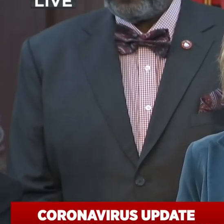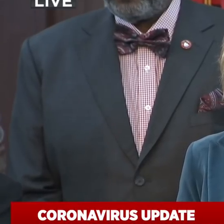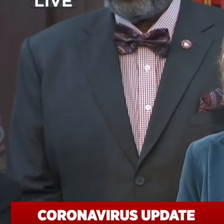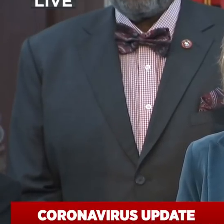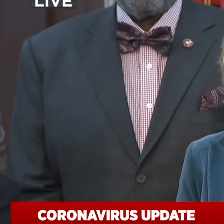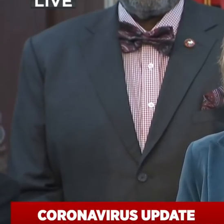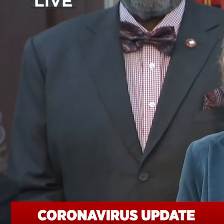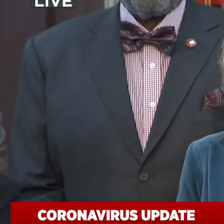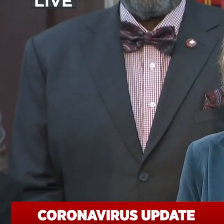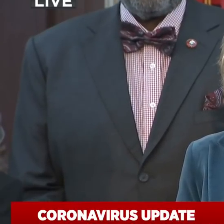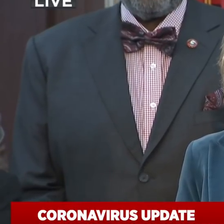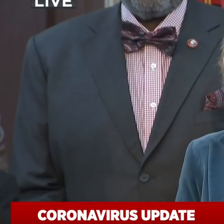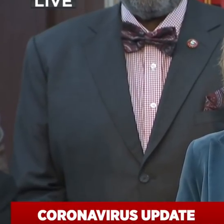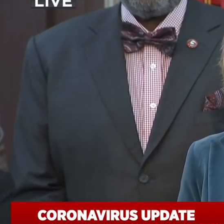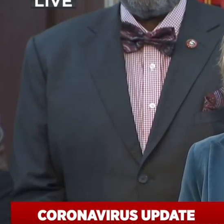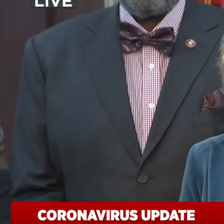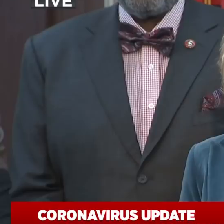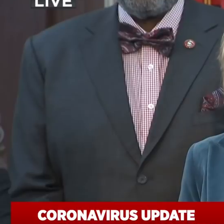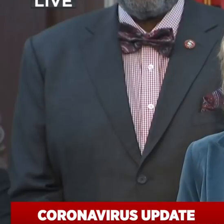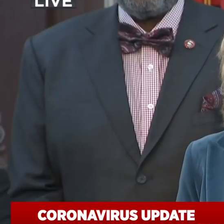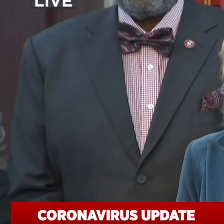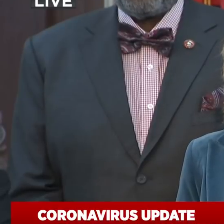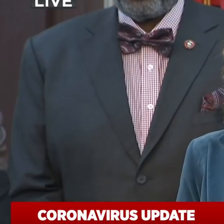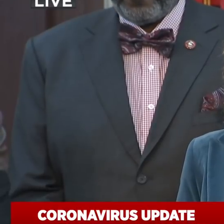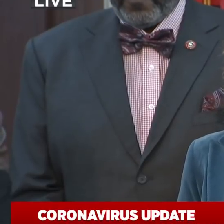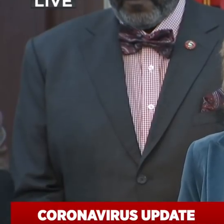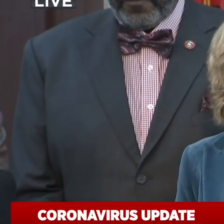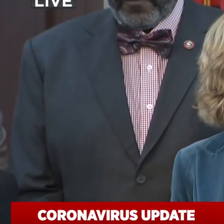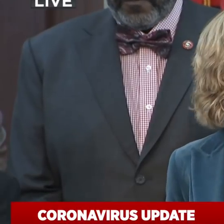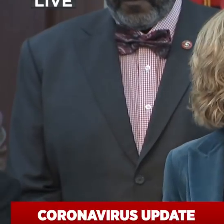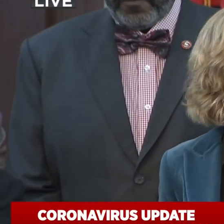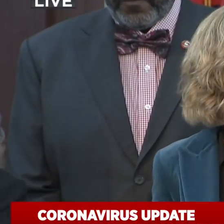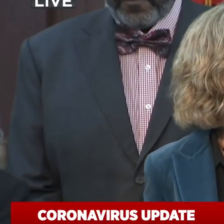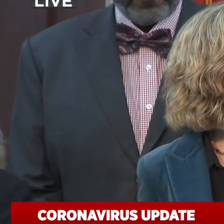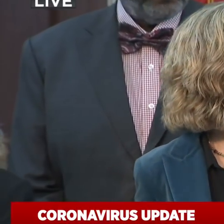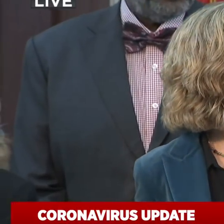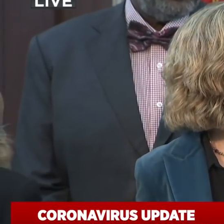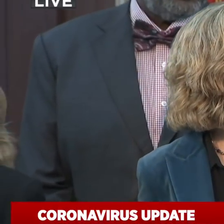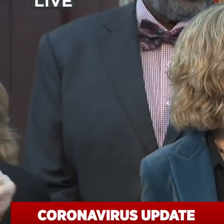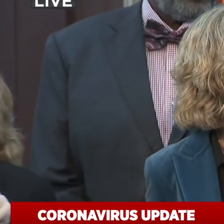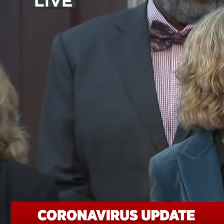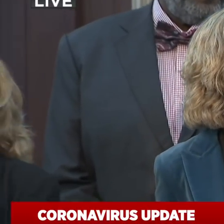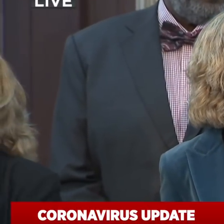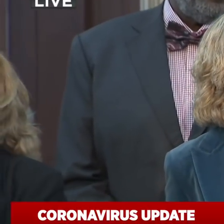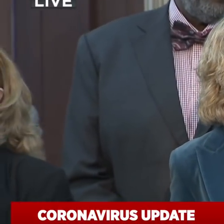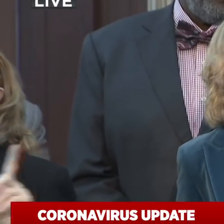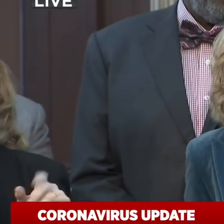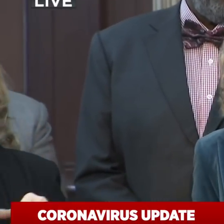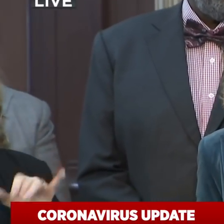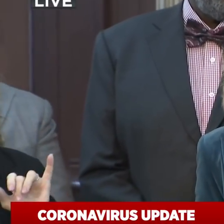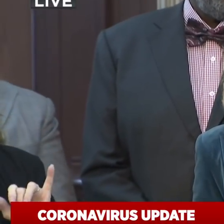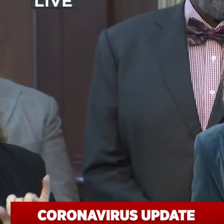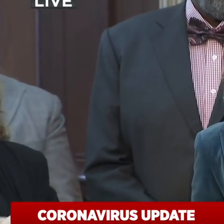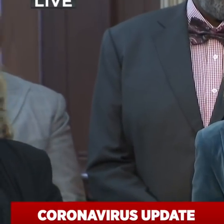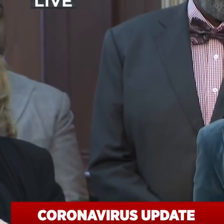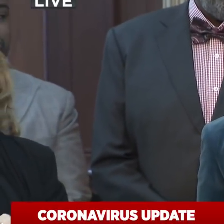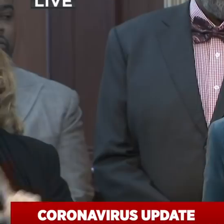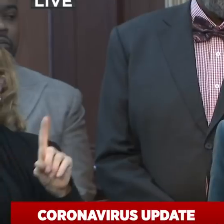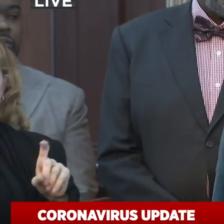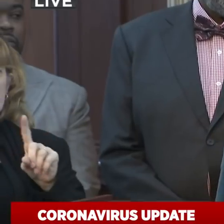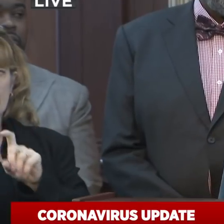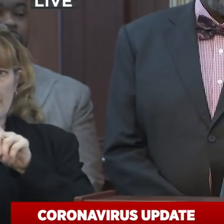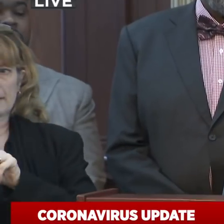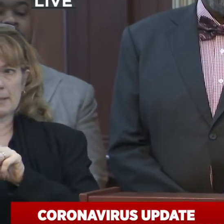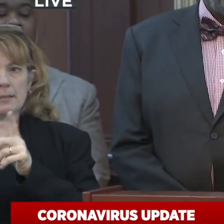precautionary quarantine. We also have, how many tests pending do we have now, Doctor? We still have about 20, and that's going to increase